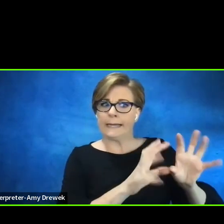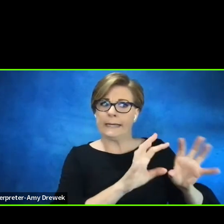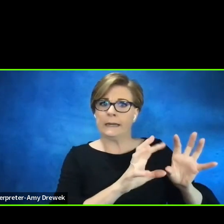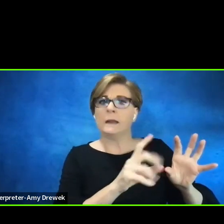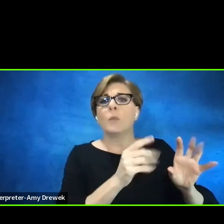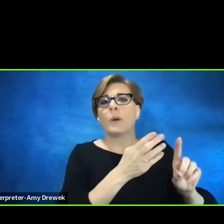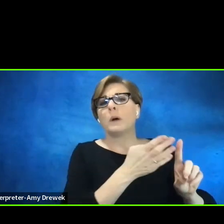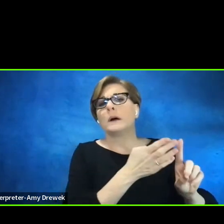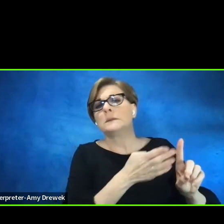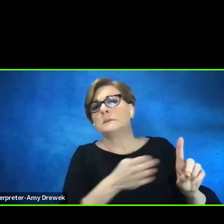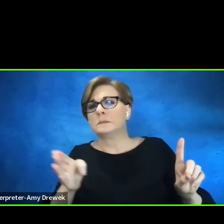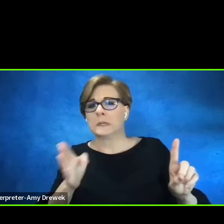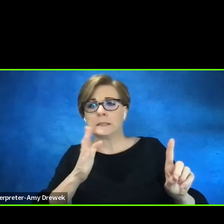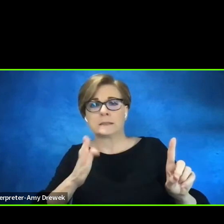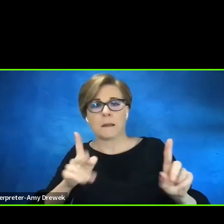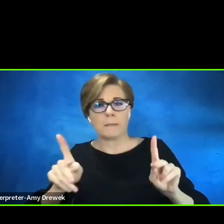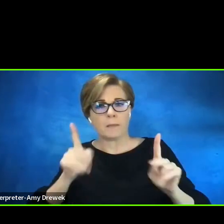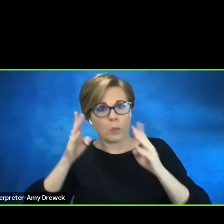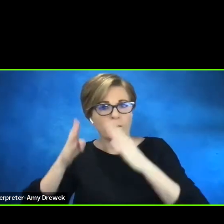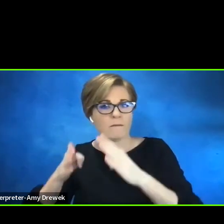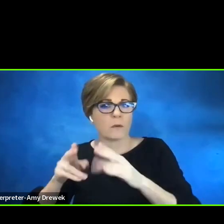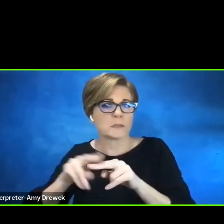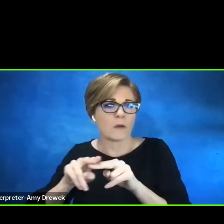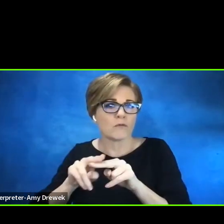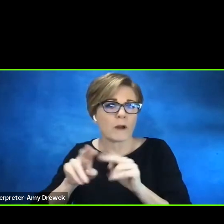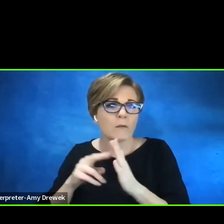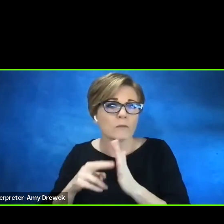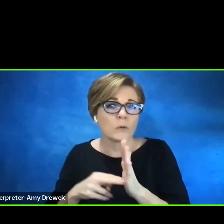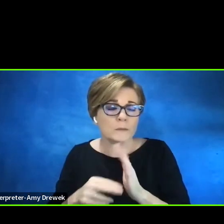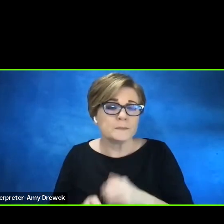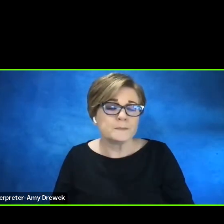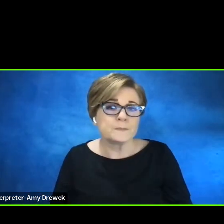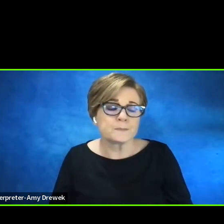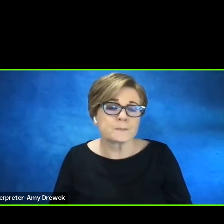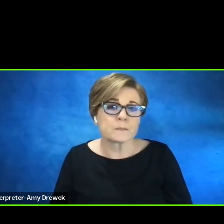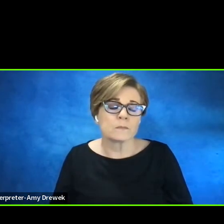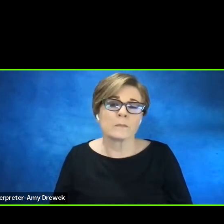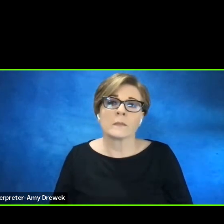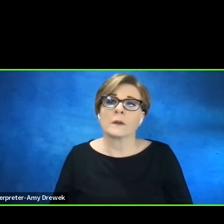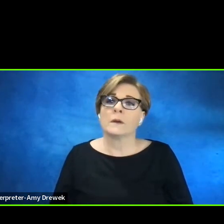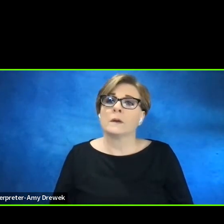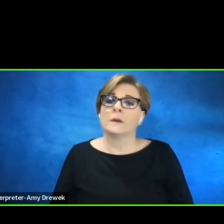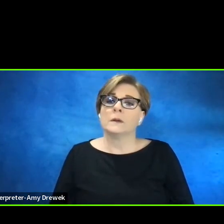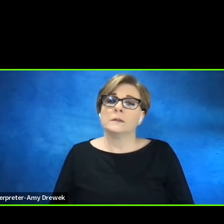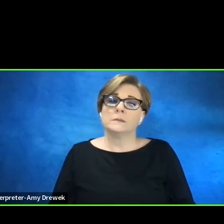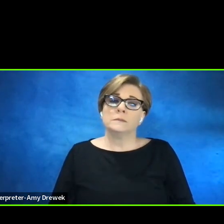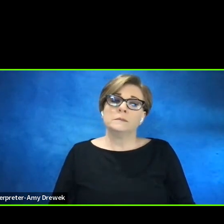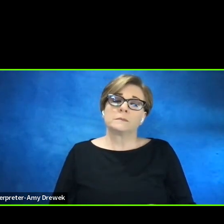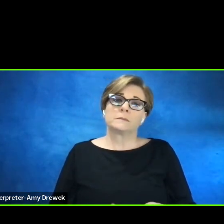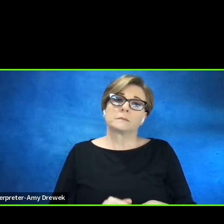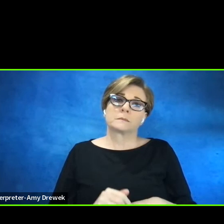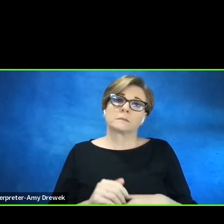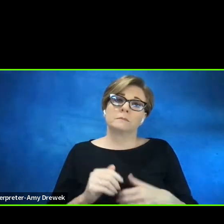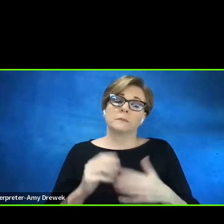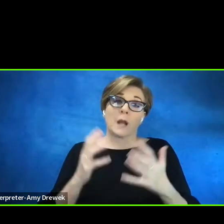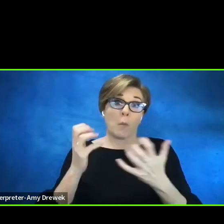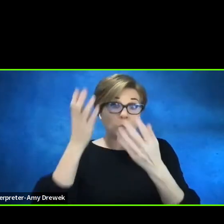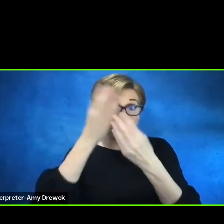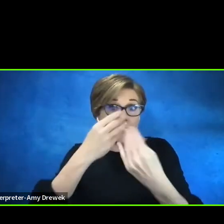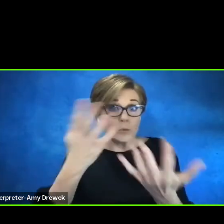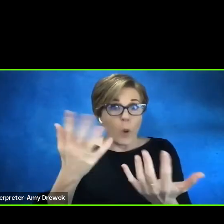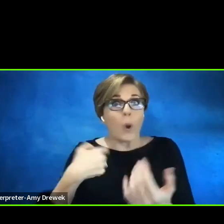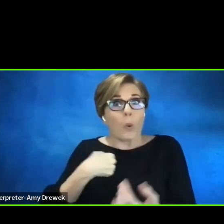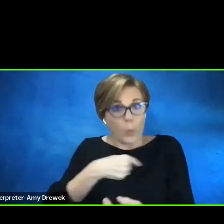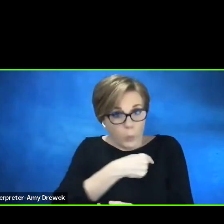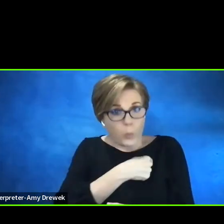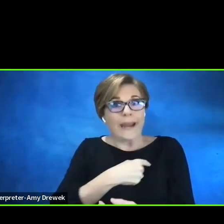staff resources to that rule, we'll be focusing more on the rail rule. So I just want to make sure that there is activity happening in the